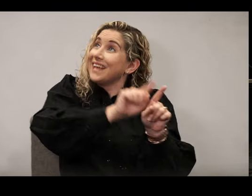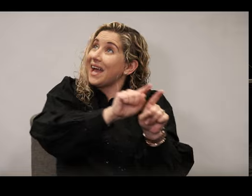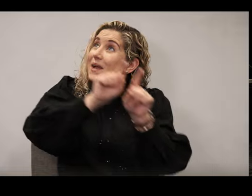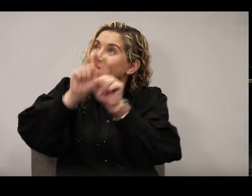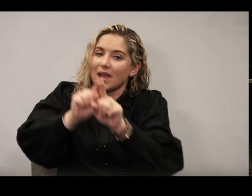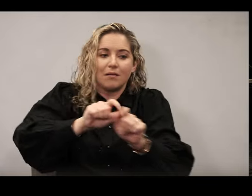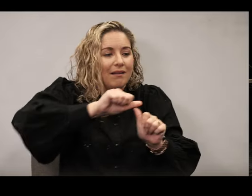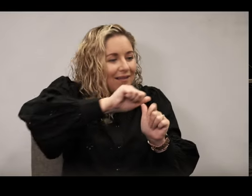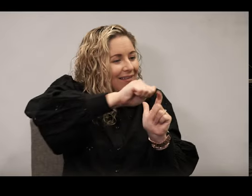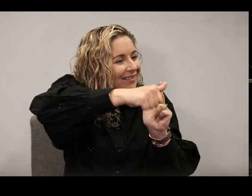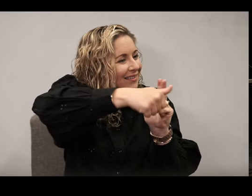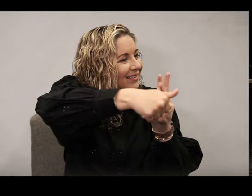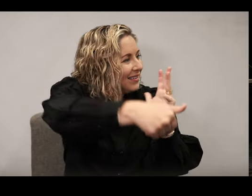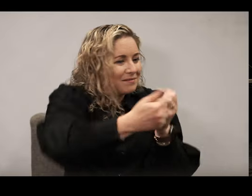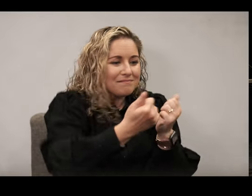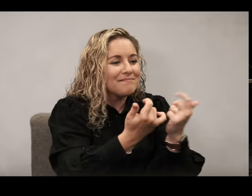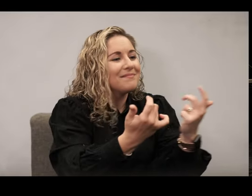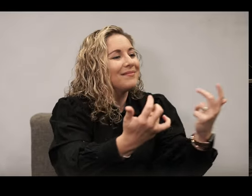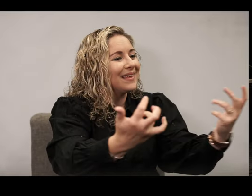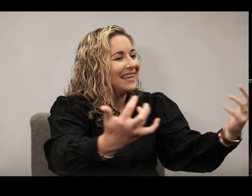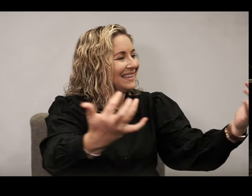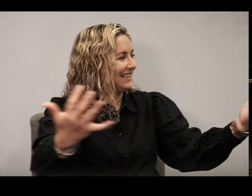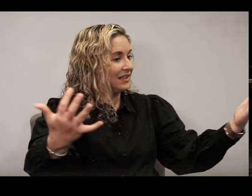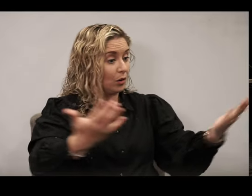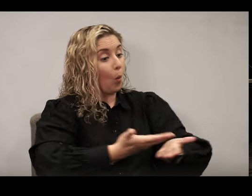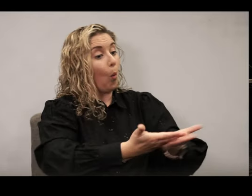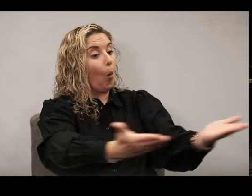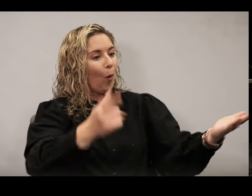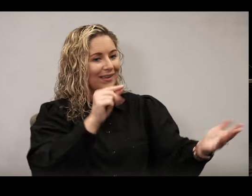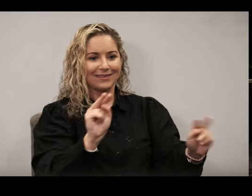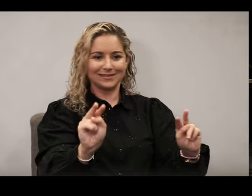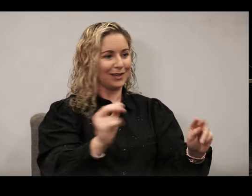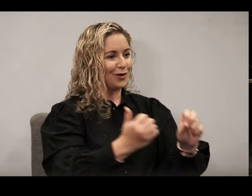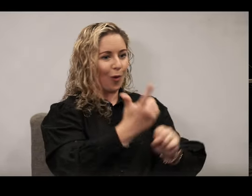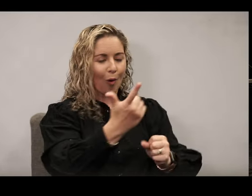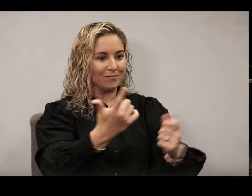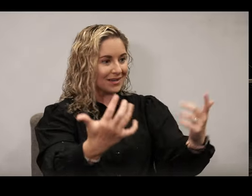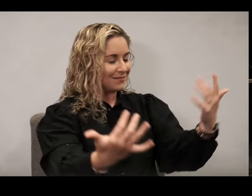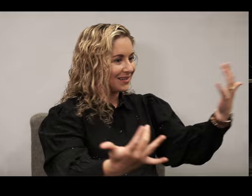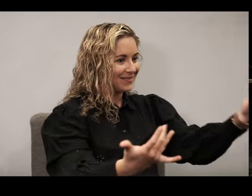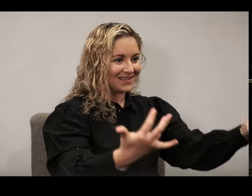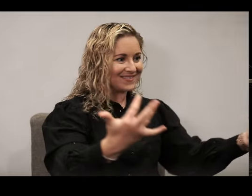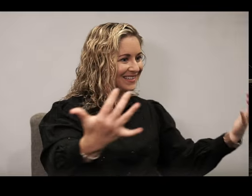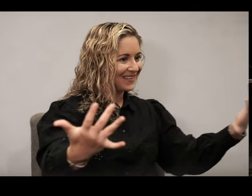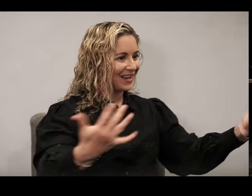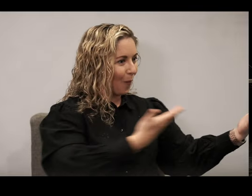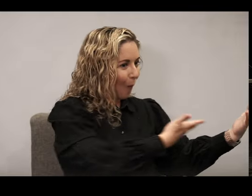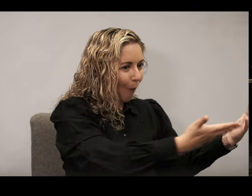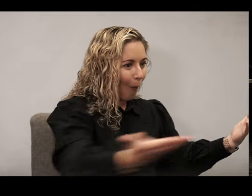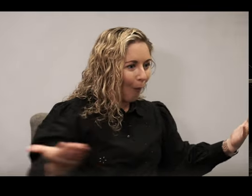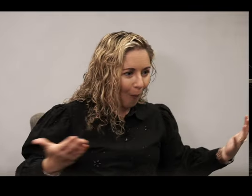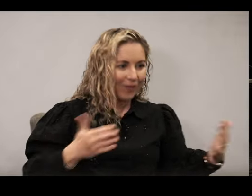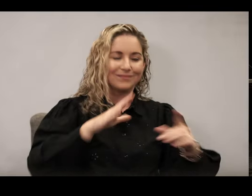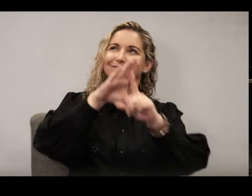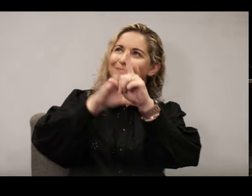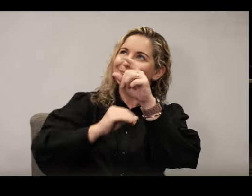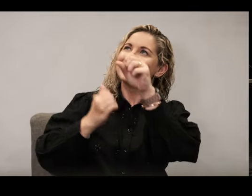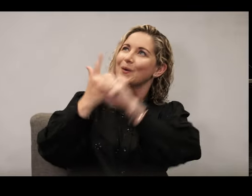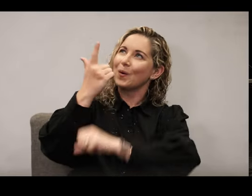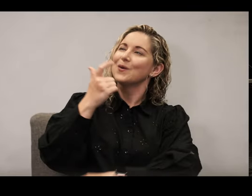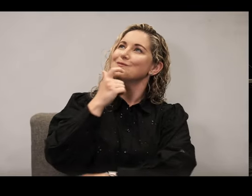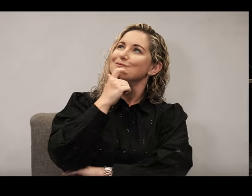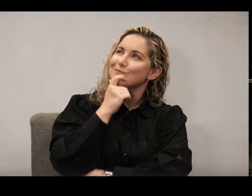in everyone to the universe. Because every human is a picture of the loving goodness of God. And we